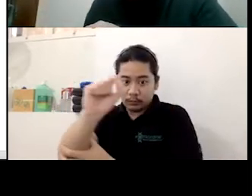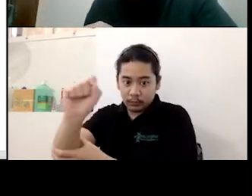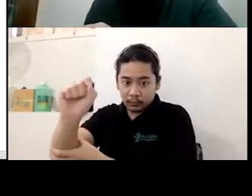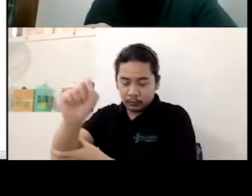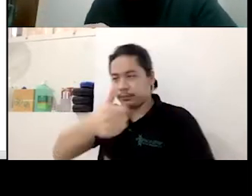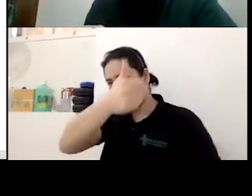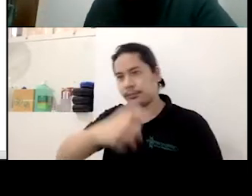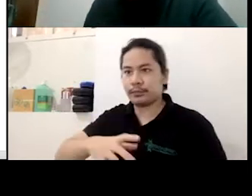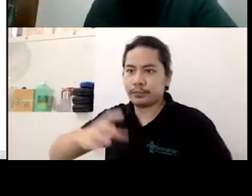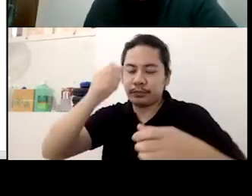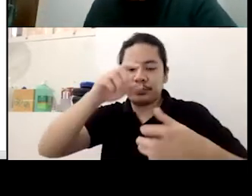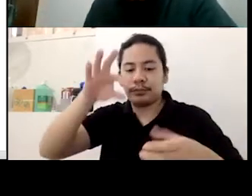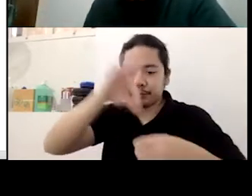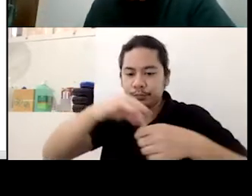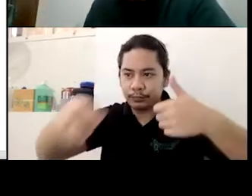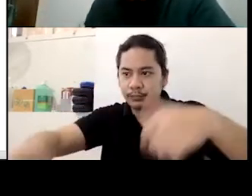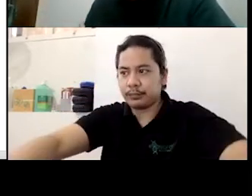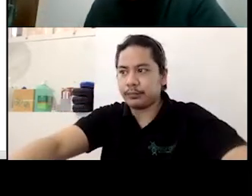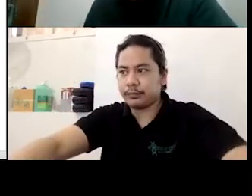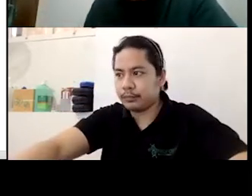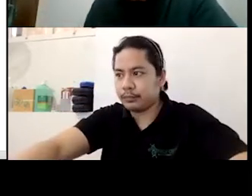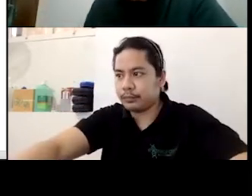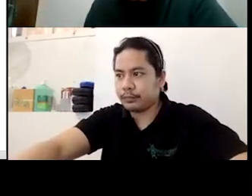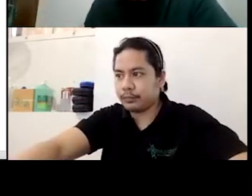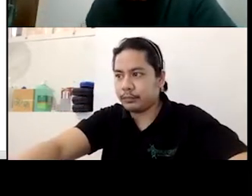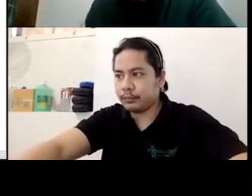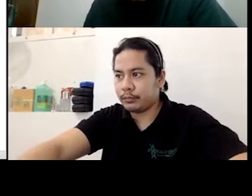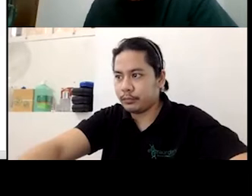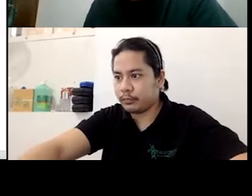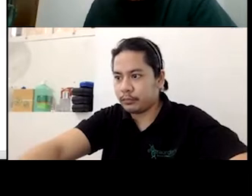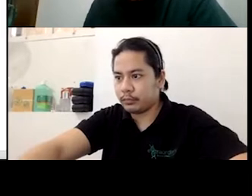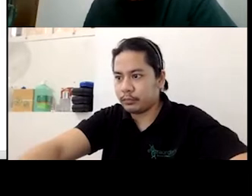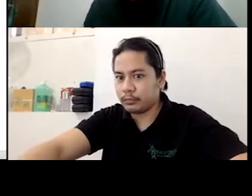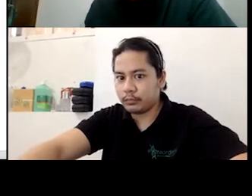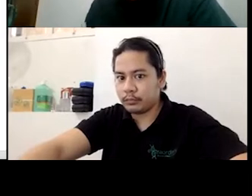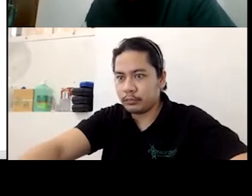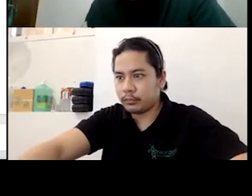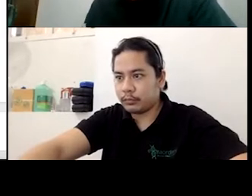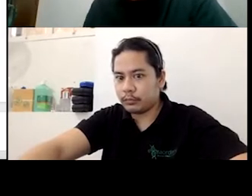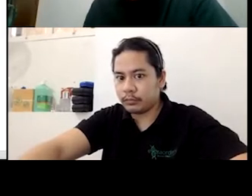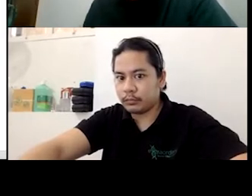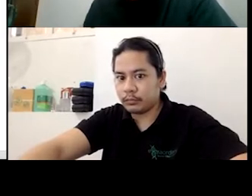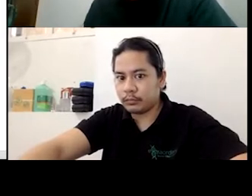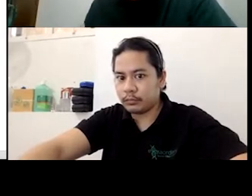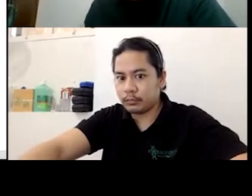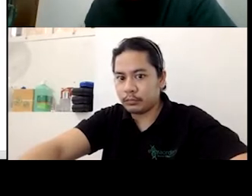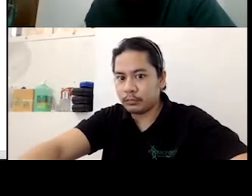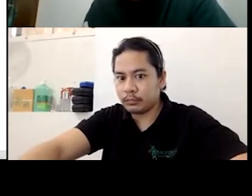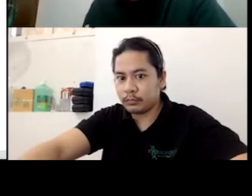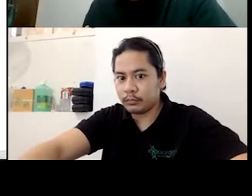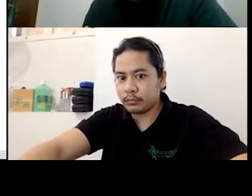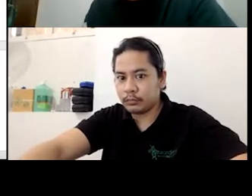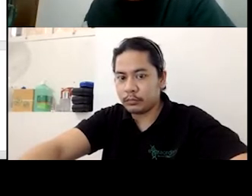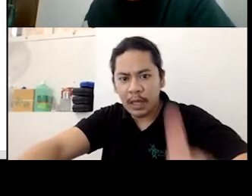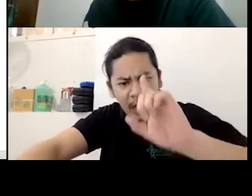without the supporting hand. Okay. All right. Got it. That was easy. So, so you're